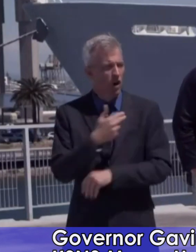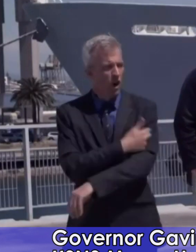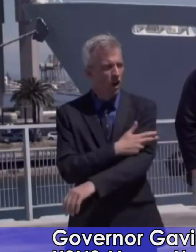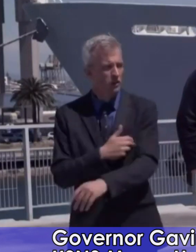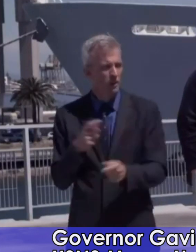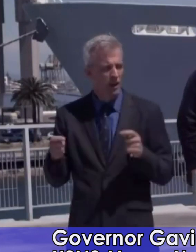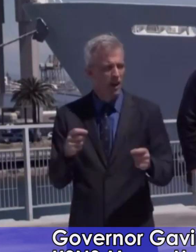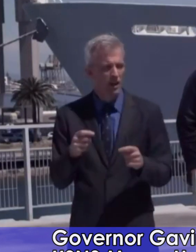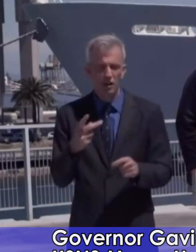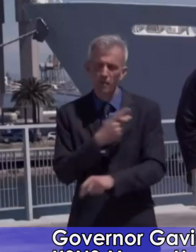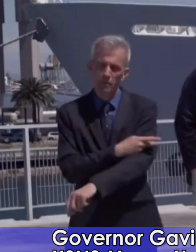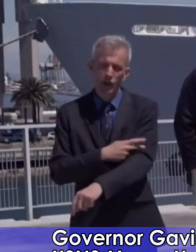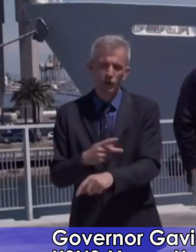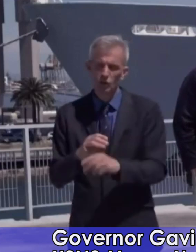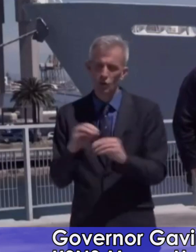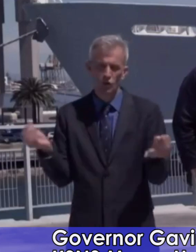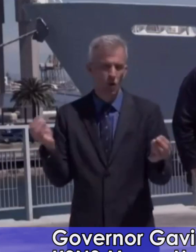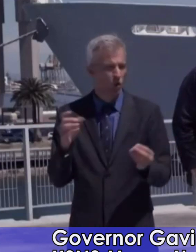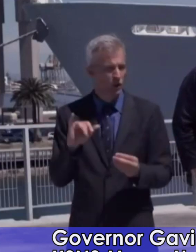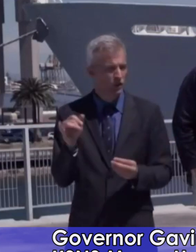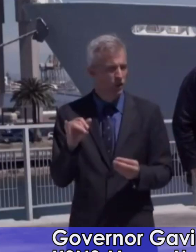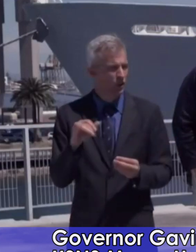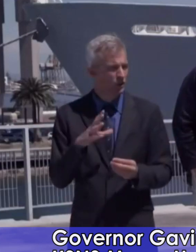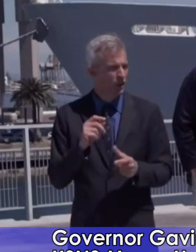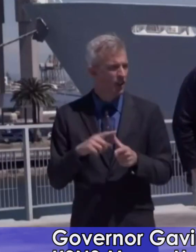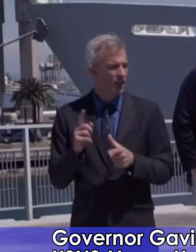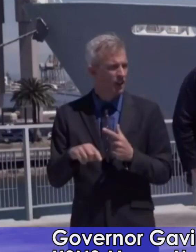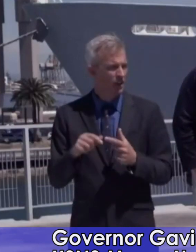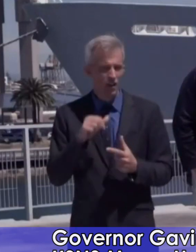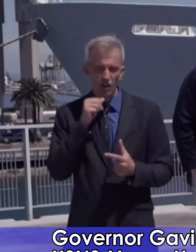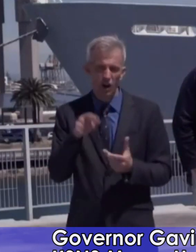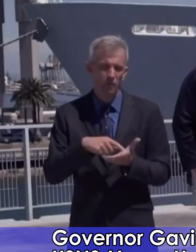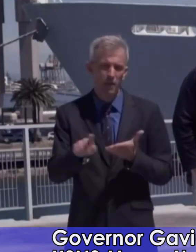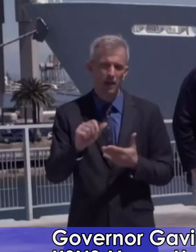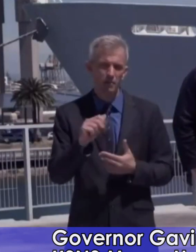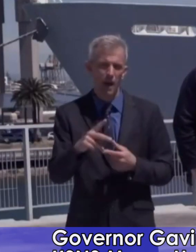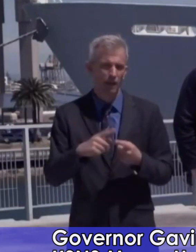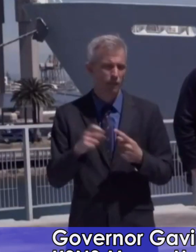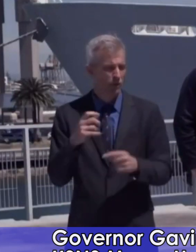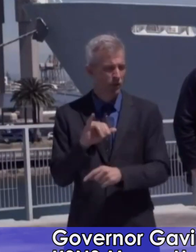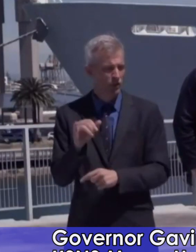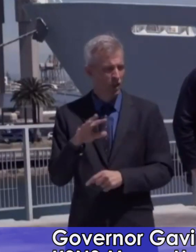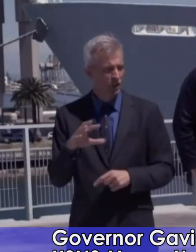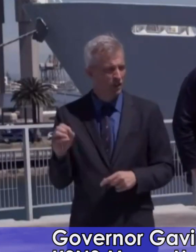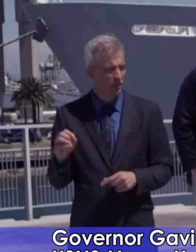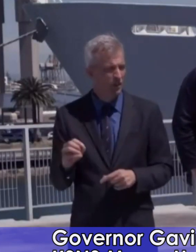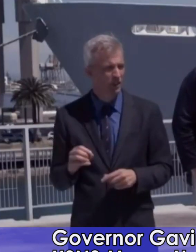with coronavirus without reimbursements from insurance companies? And